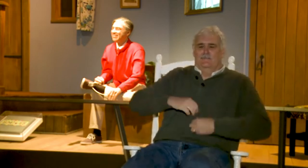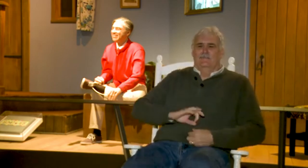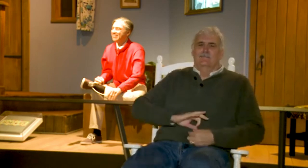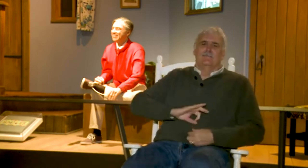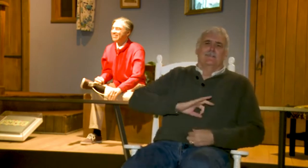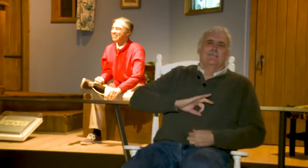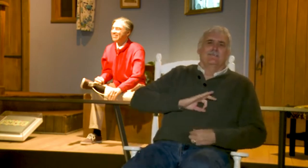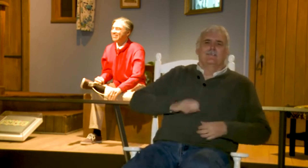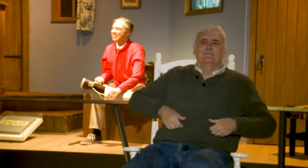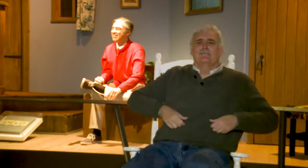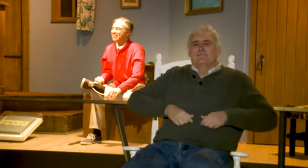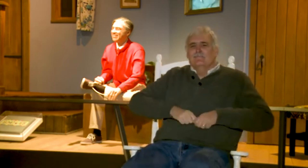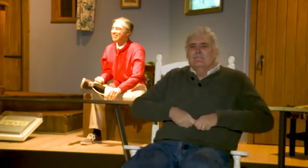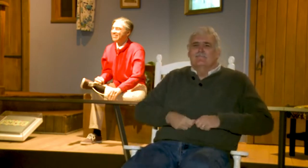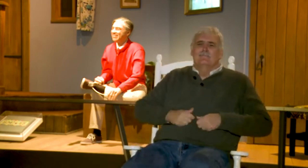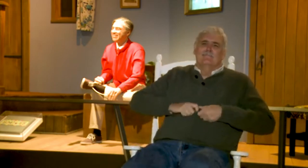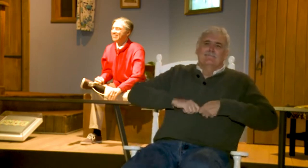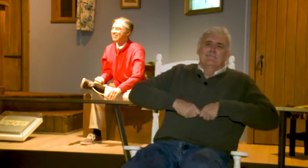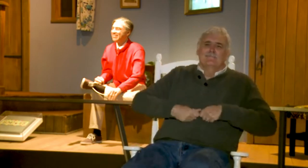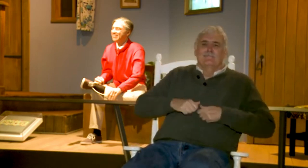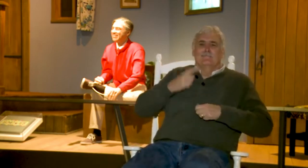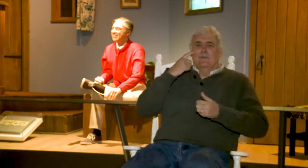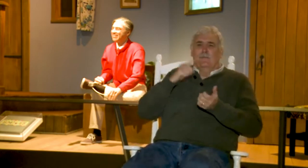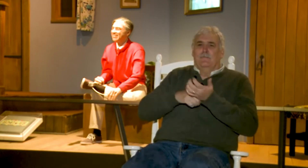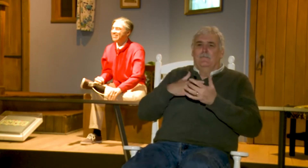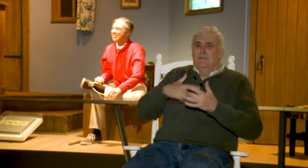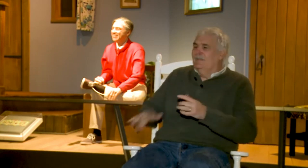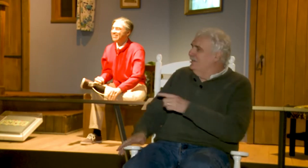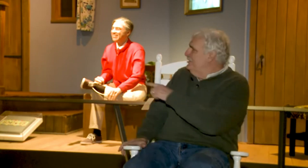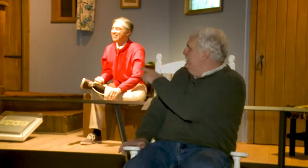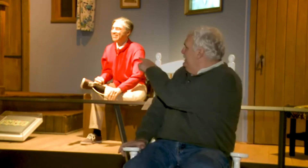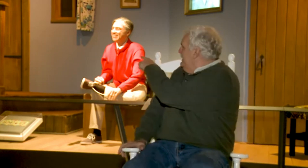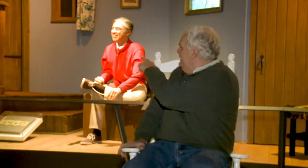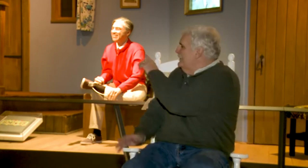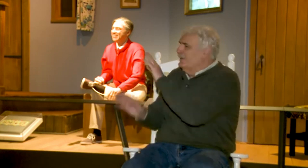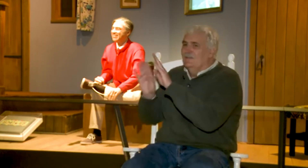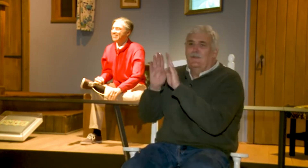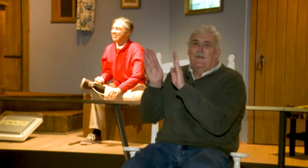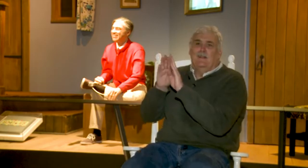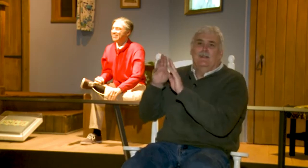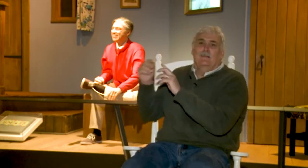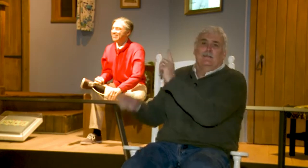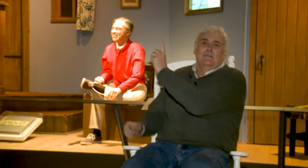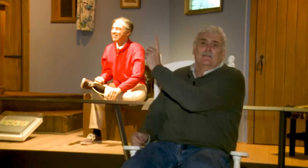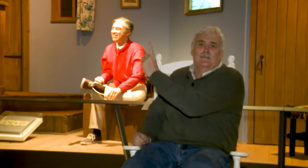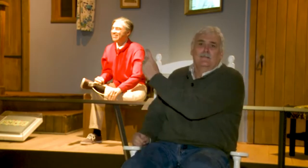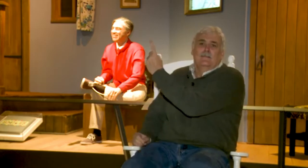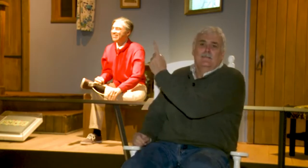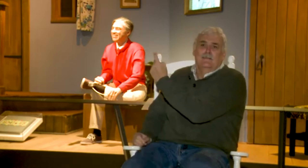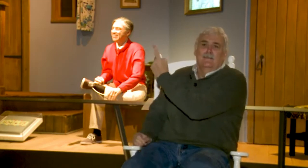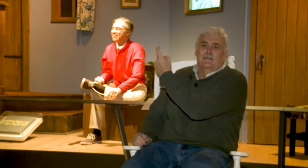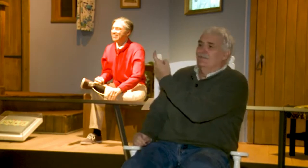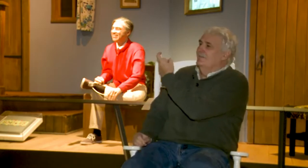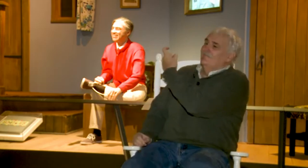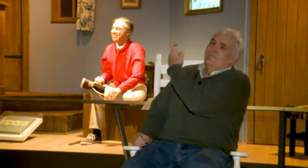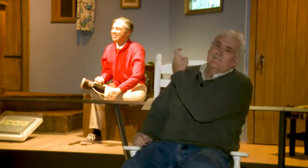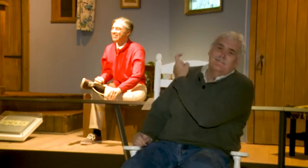spoken words. From horror to romance, here are 5 of the most popular movies that feature ASL. And yes,